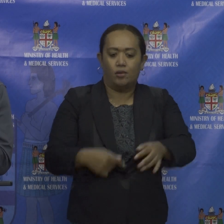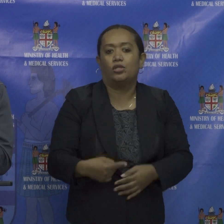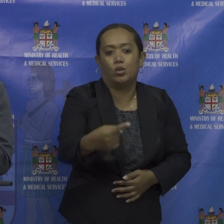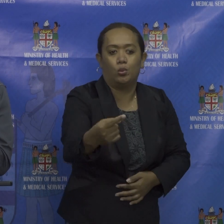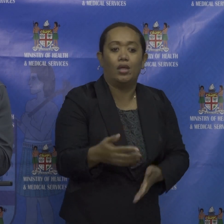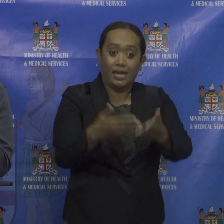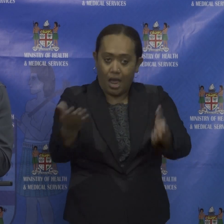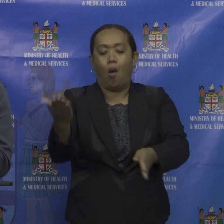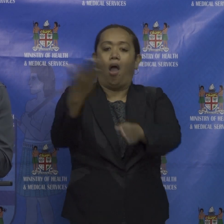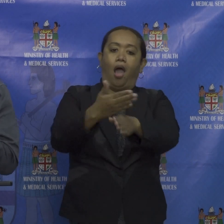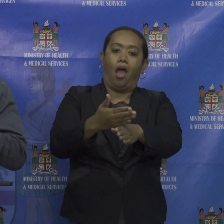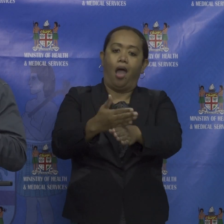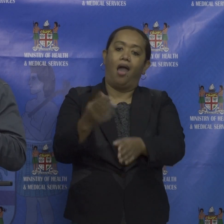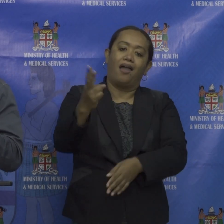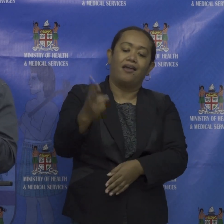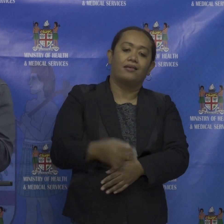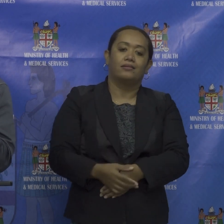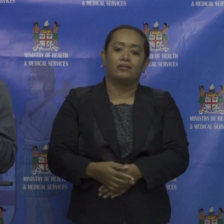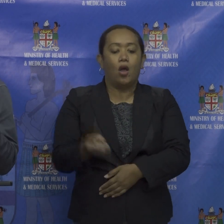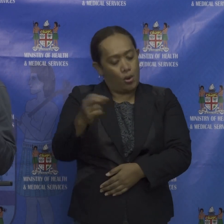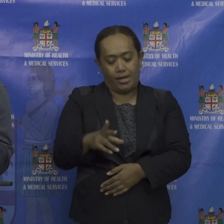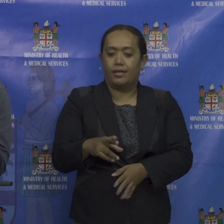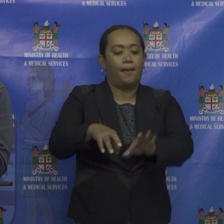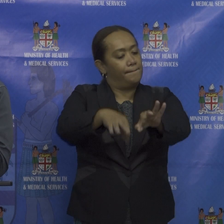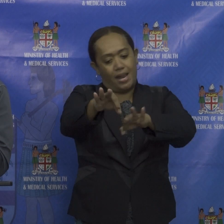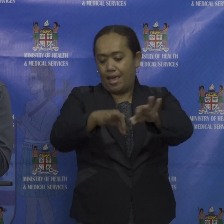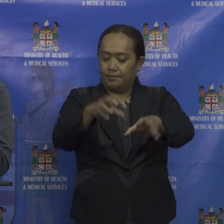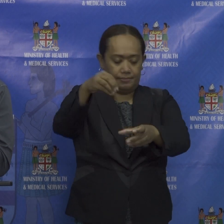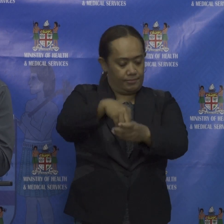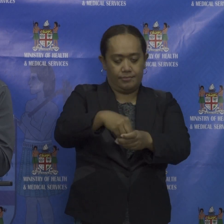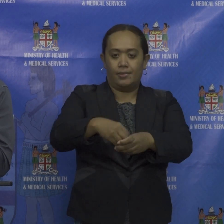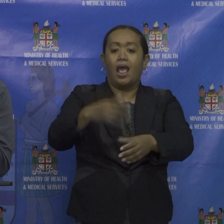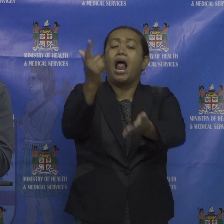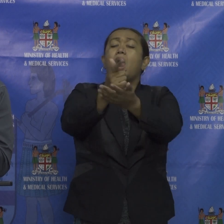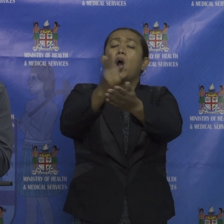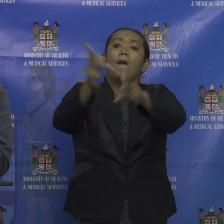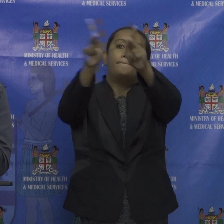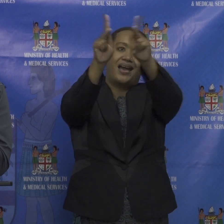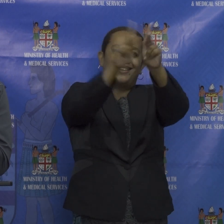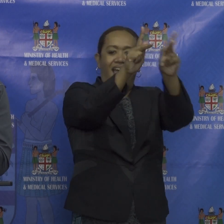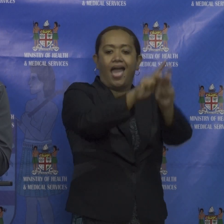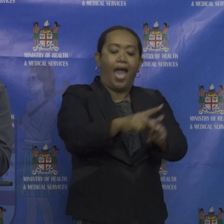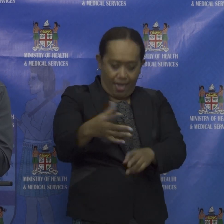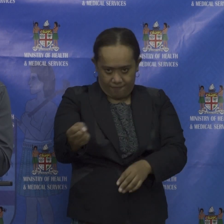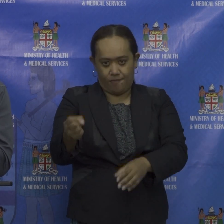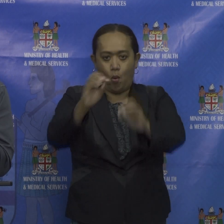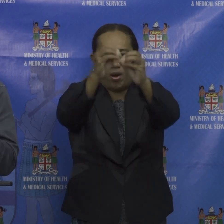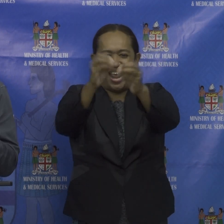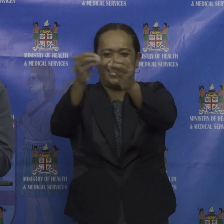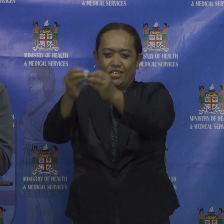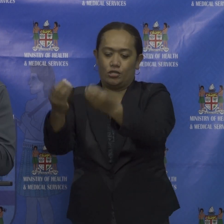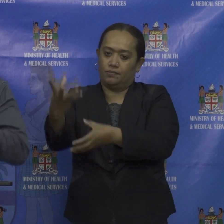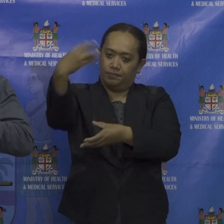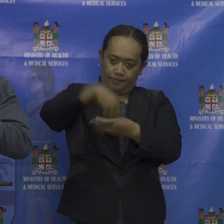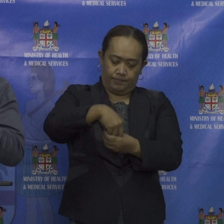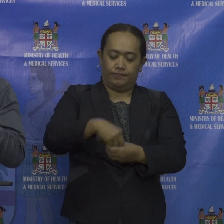on, a response plan that involves quite a lot of partners. And I would say that